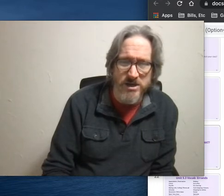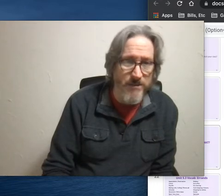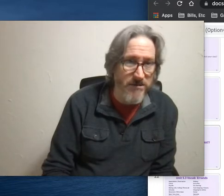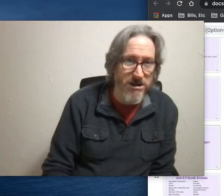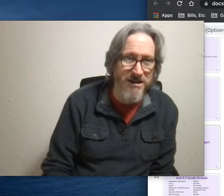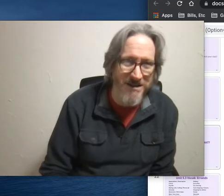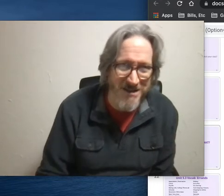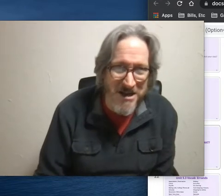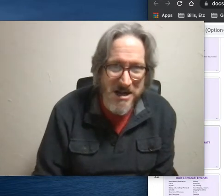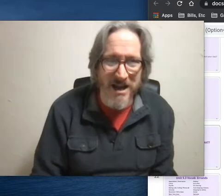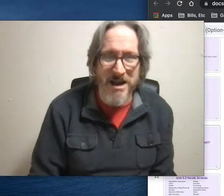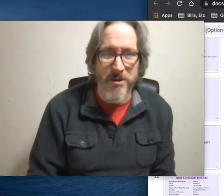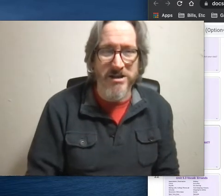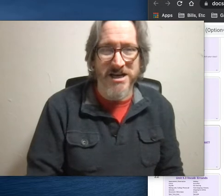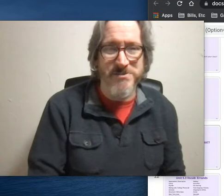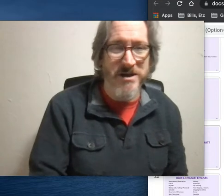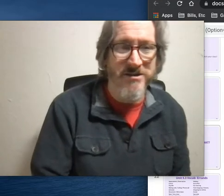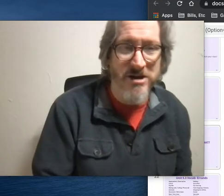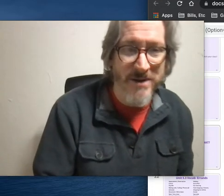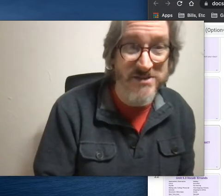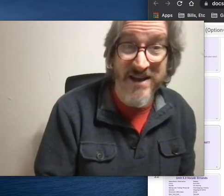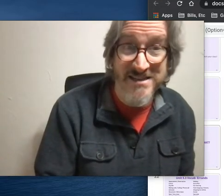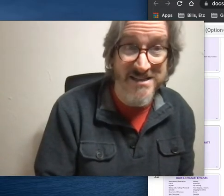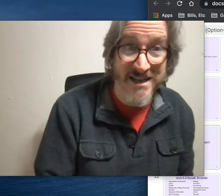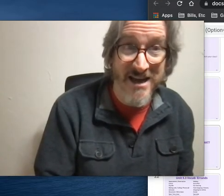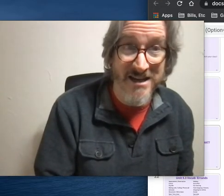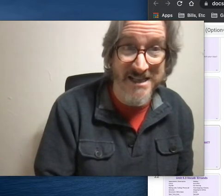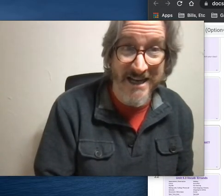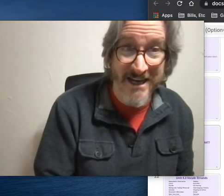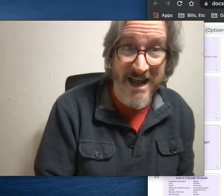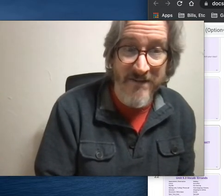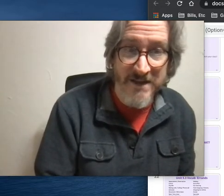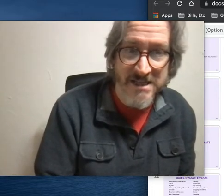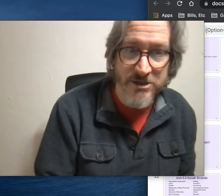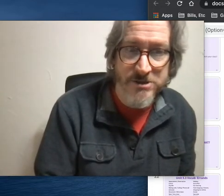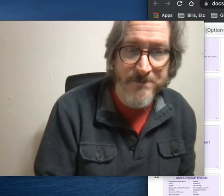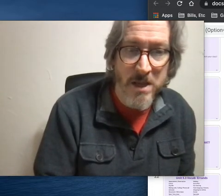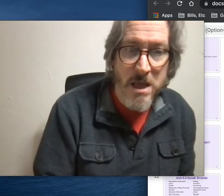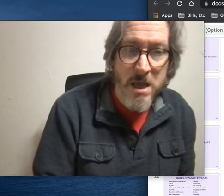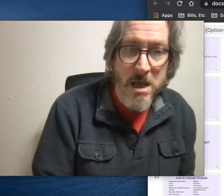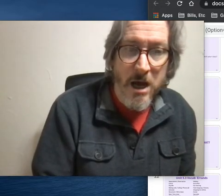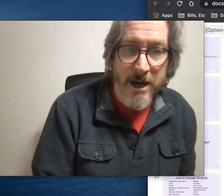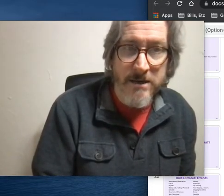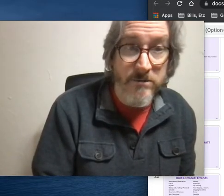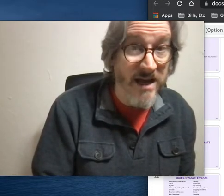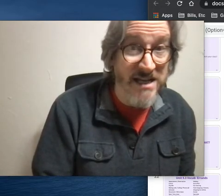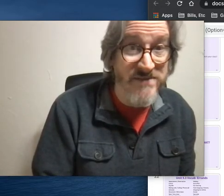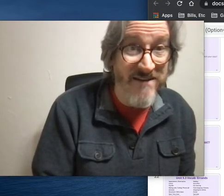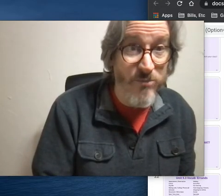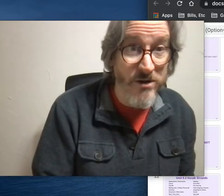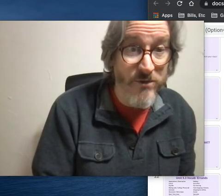those are coming. I apologize, but they're coming as fast as I can because I got to get ahead on these lectures. All right, that's 5.3.